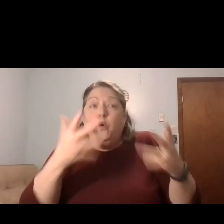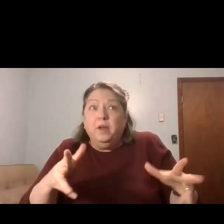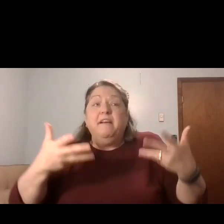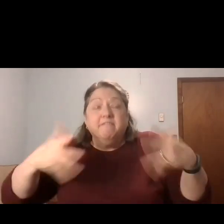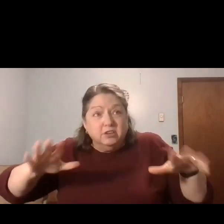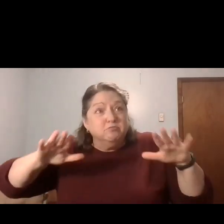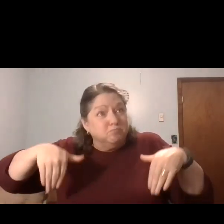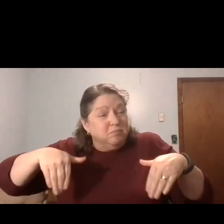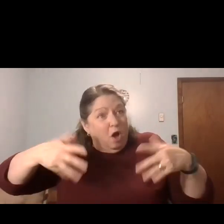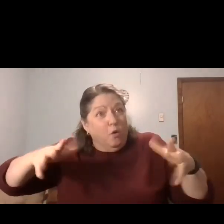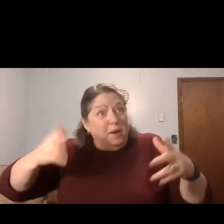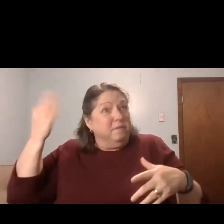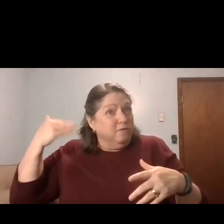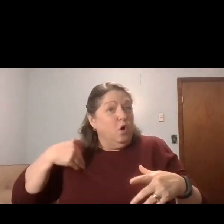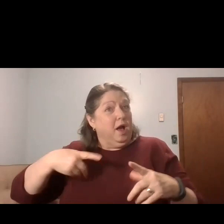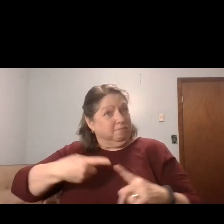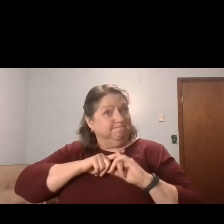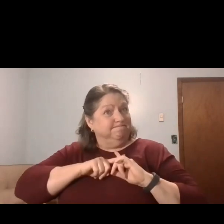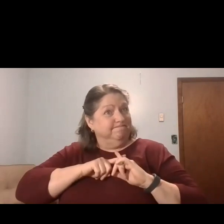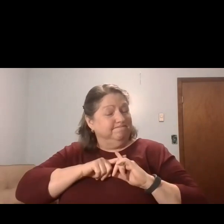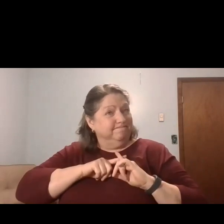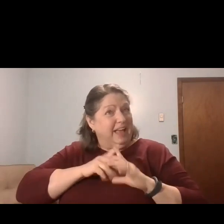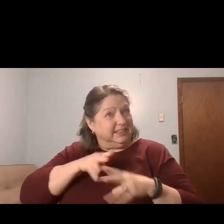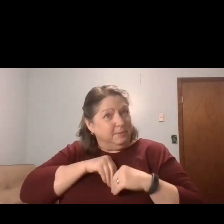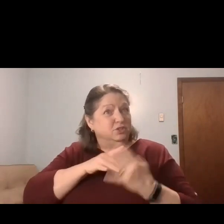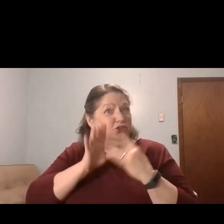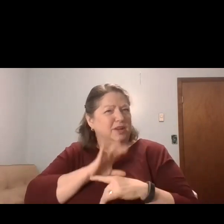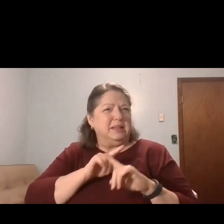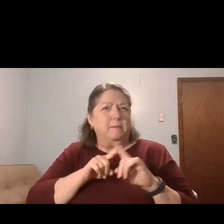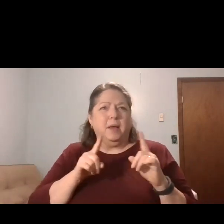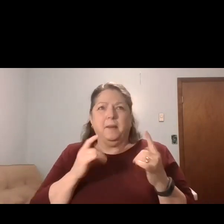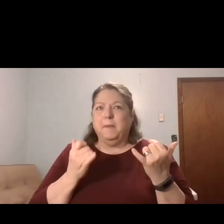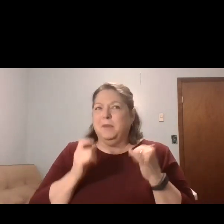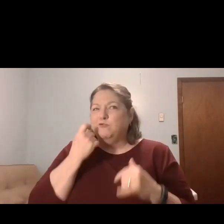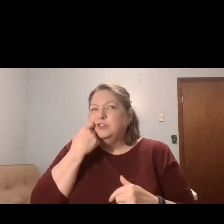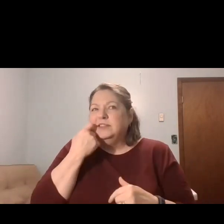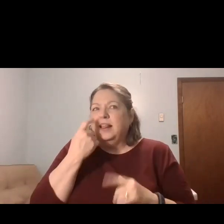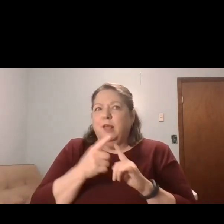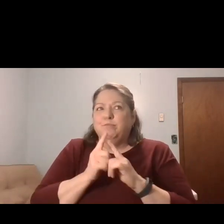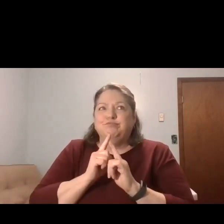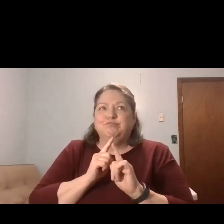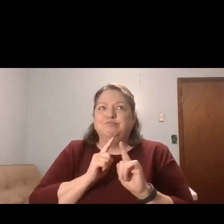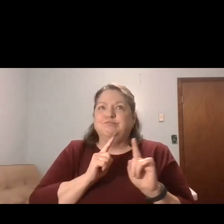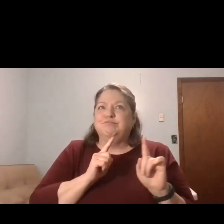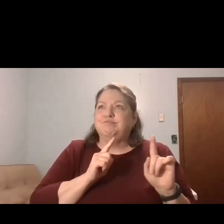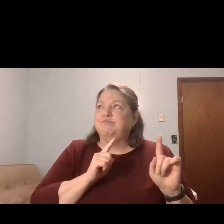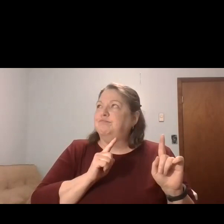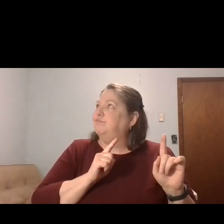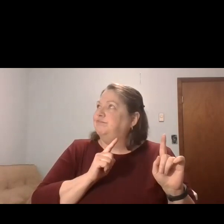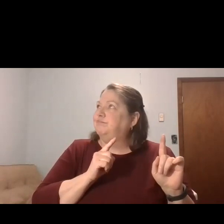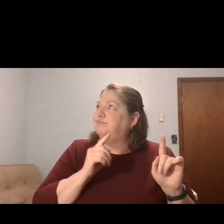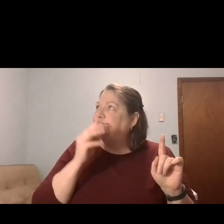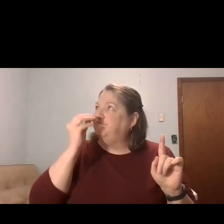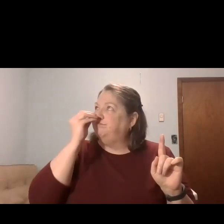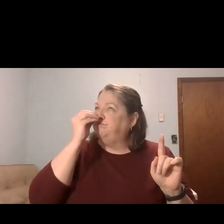your King, but you haven't been walking with him. Maybe you've wandered from Jesus, and you know that. And Jesus, during this time, this